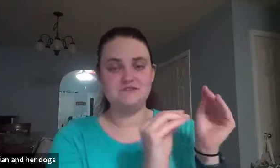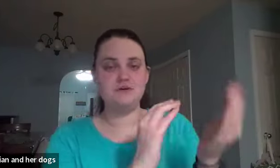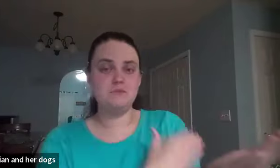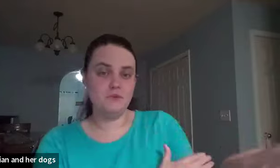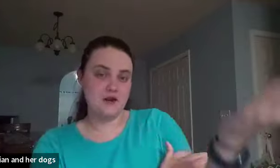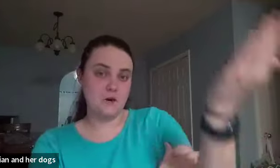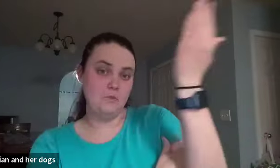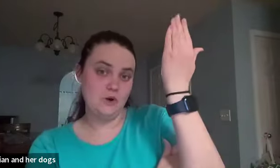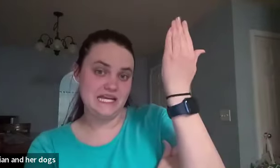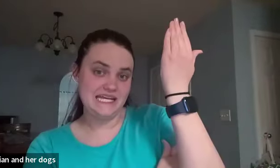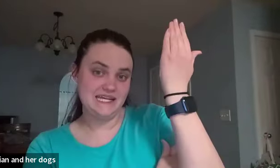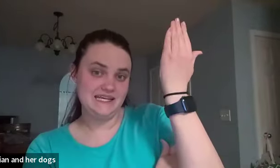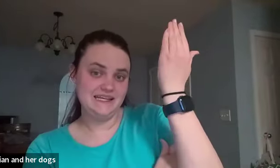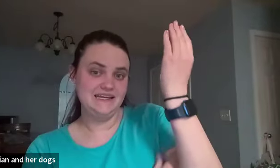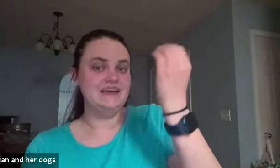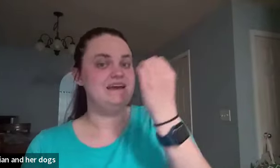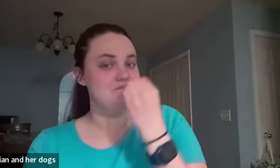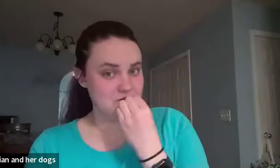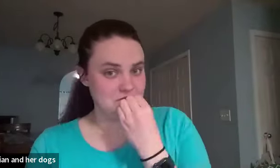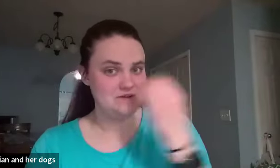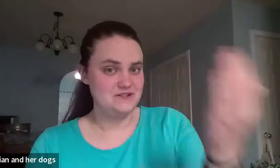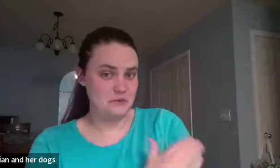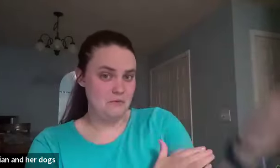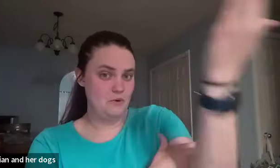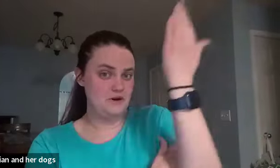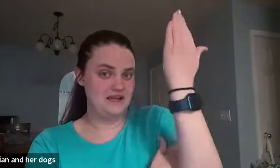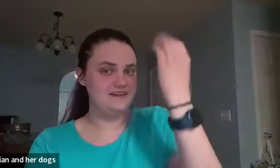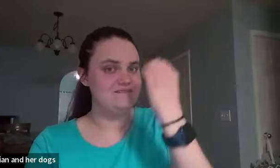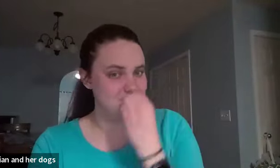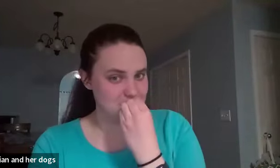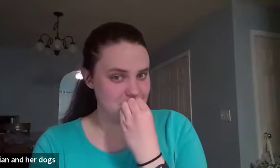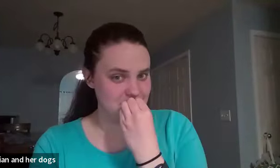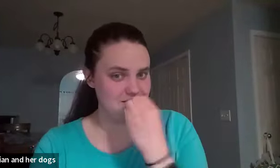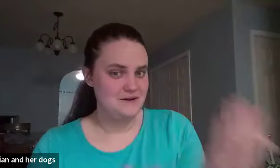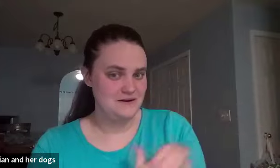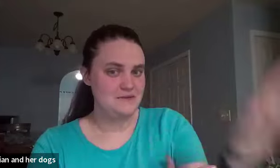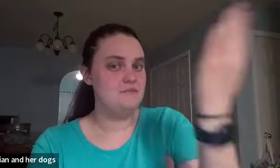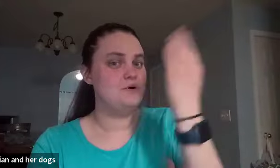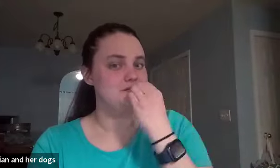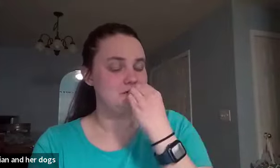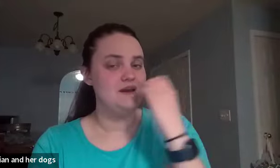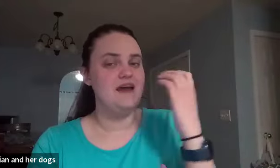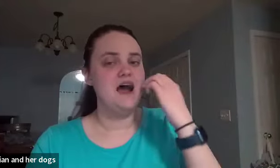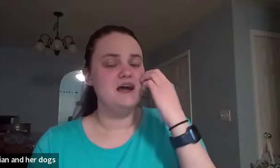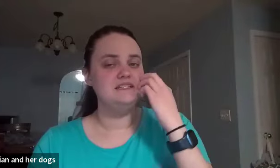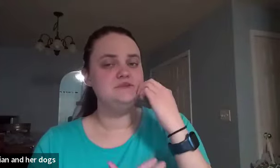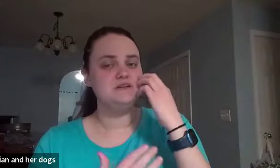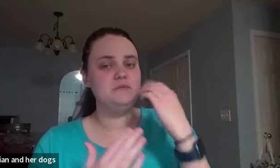So if you remember, we had our morning food. So morning food. Morning food. I typically will